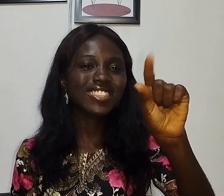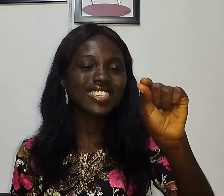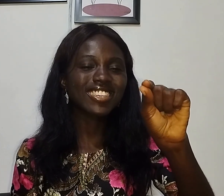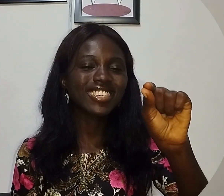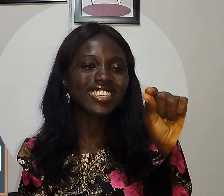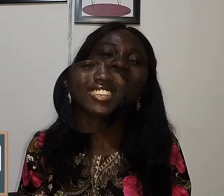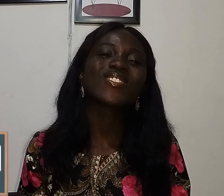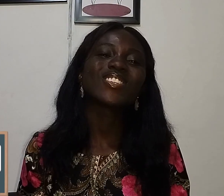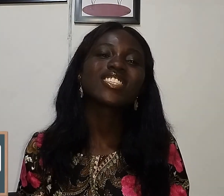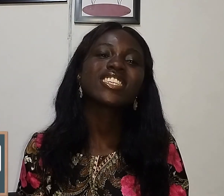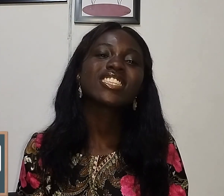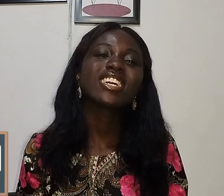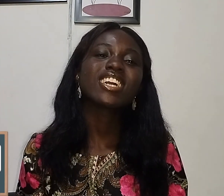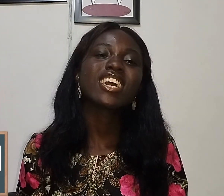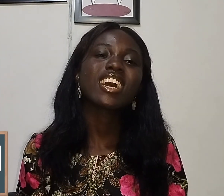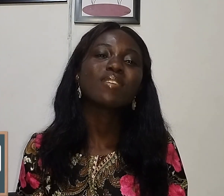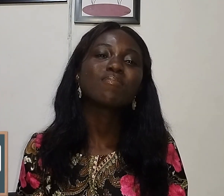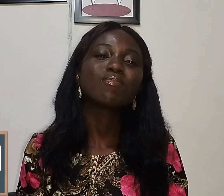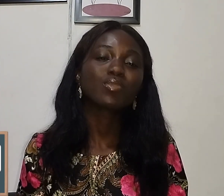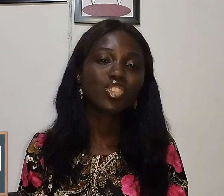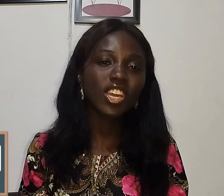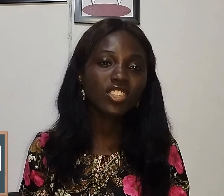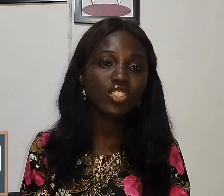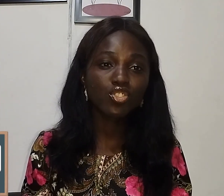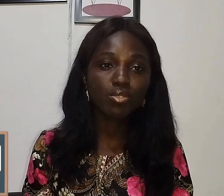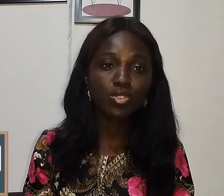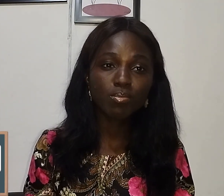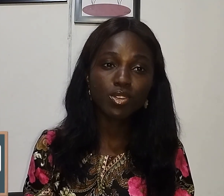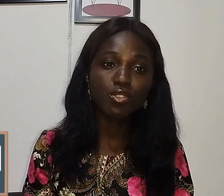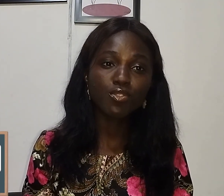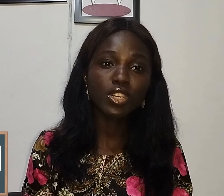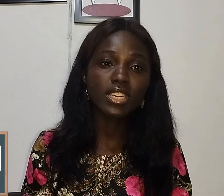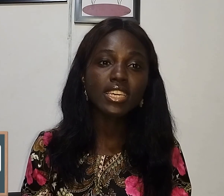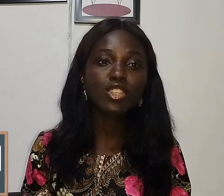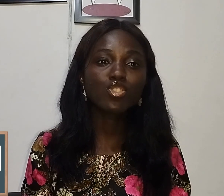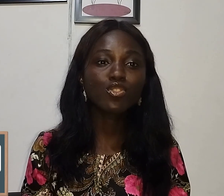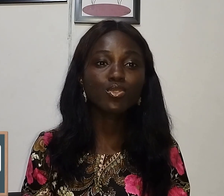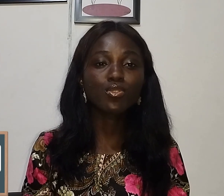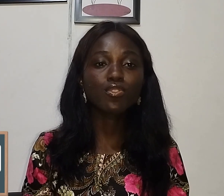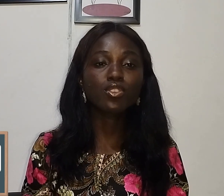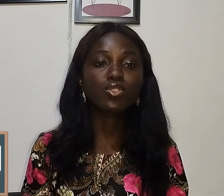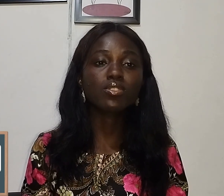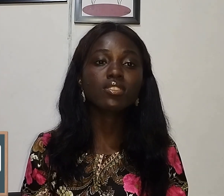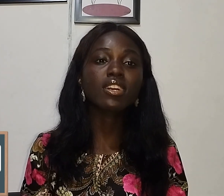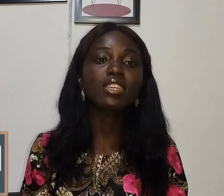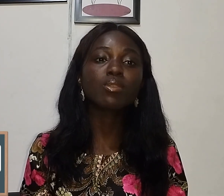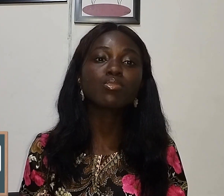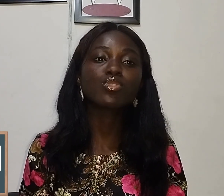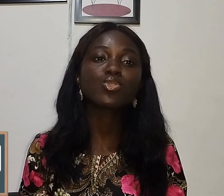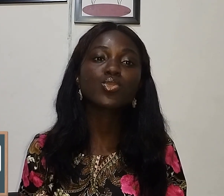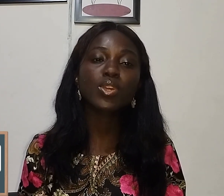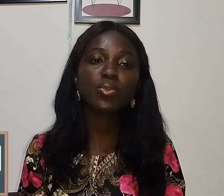20. Thanks for watching. Check the description below for link to sign numbers